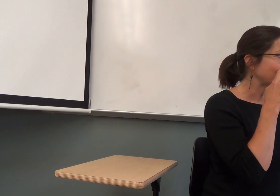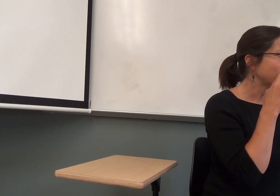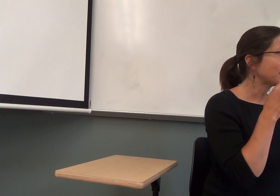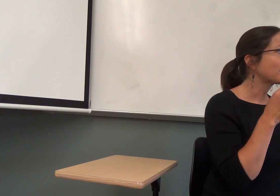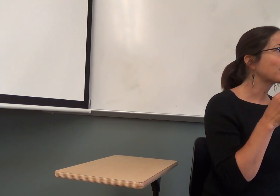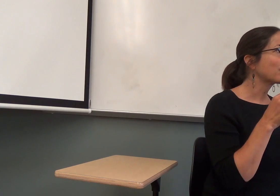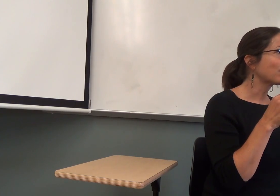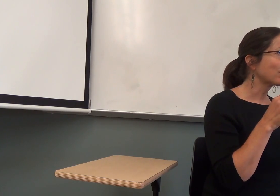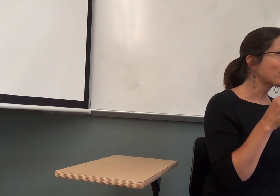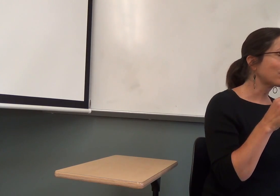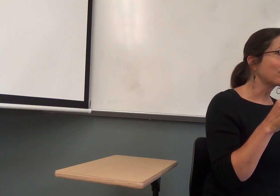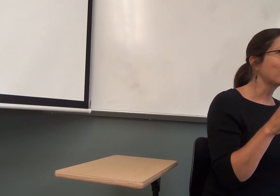We're doing right